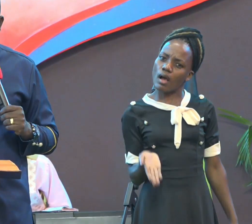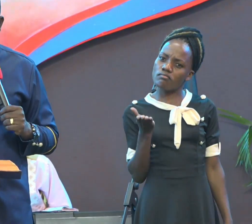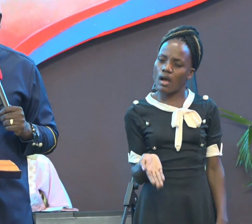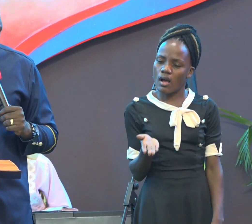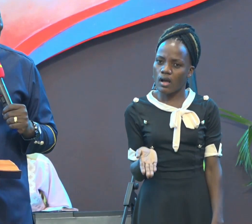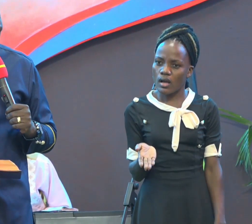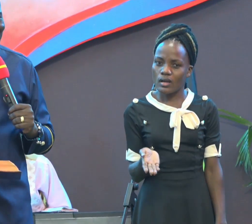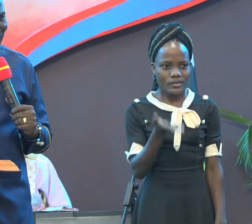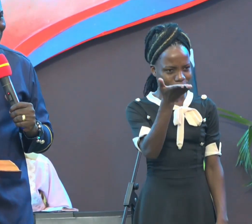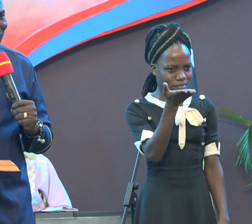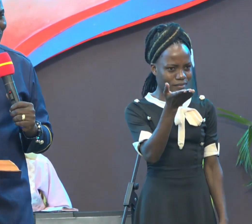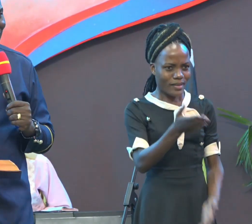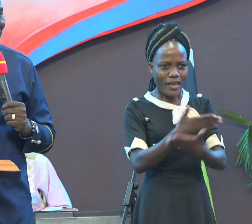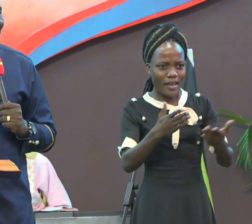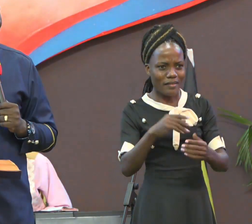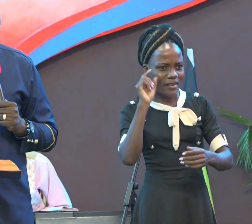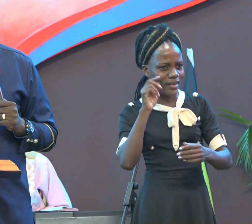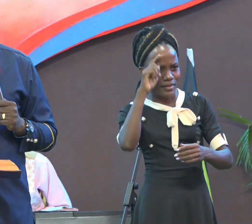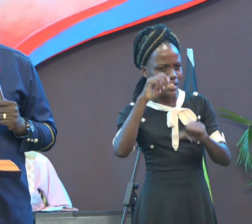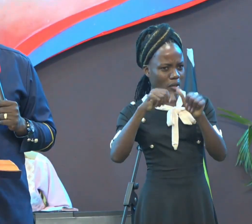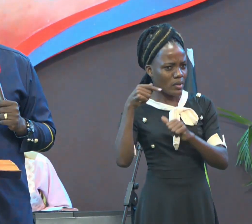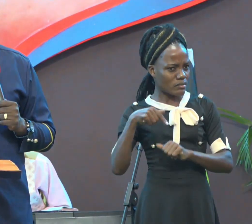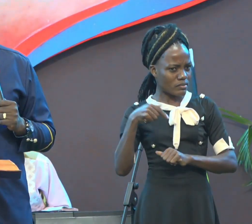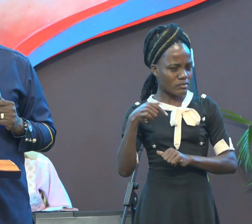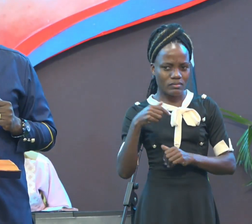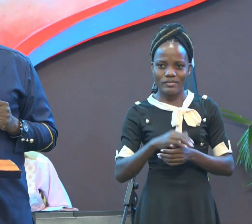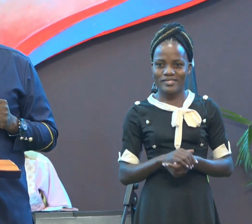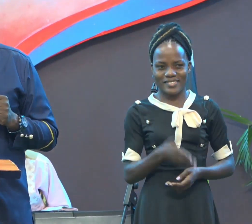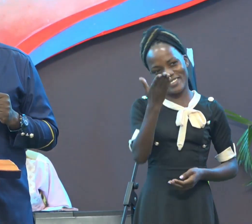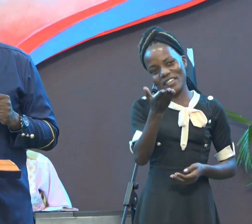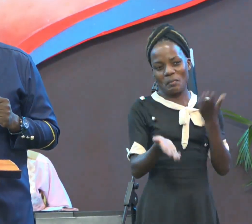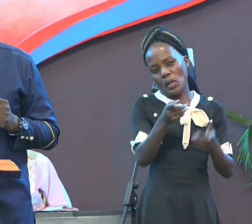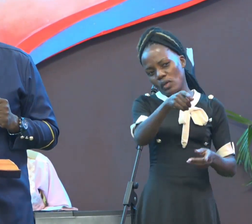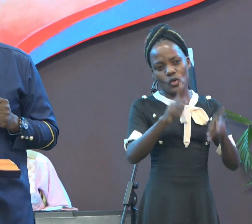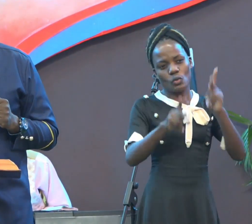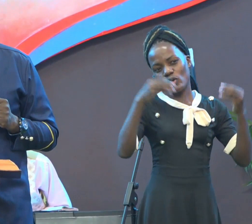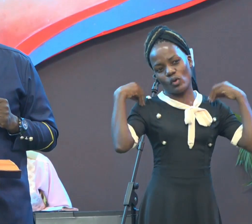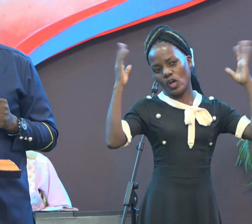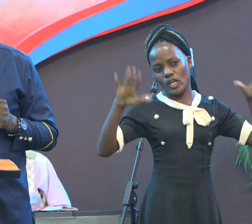here? Wali obaddeko mukaseera weka tyo. Have you ever been in such a moment? Ne bano bamalayika bano.